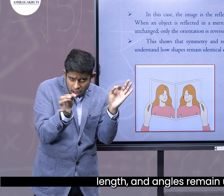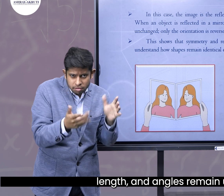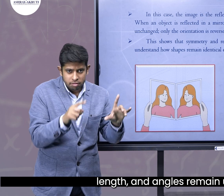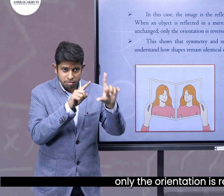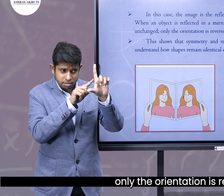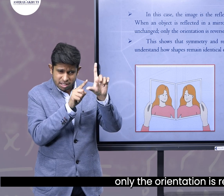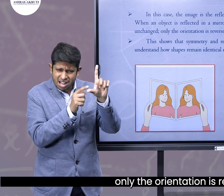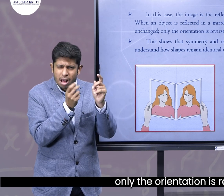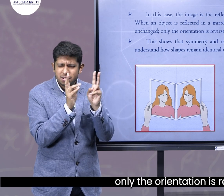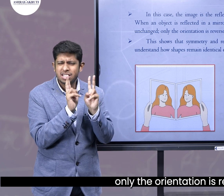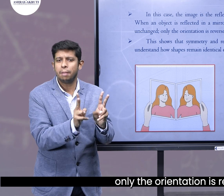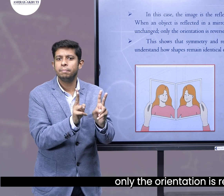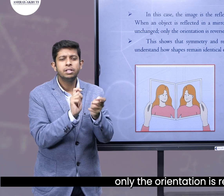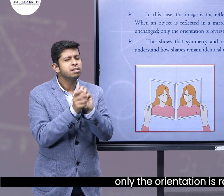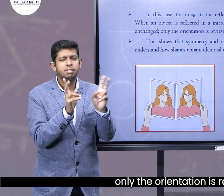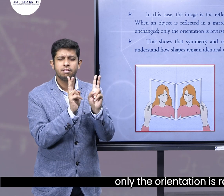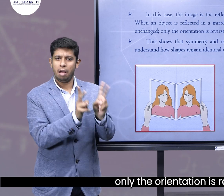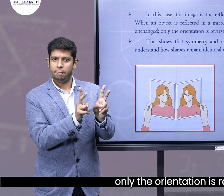unchanged, only the orientation is reversed.